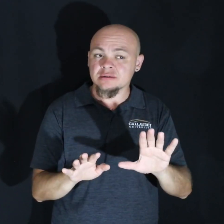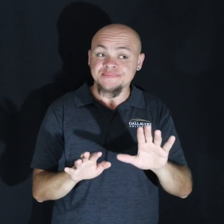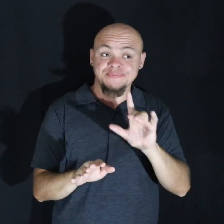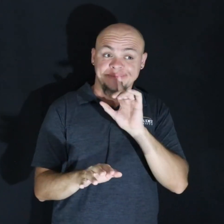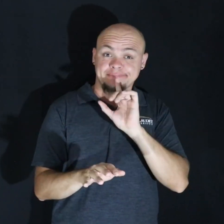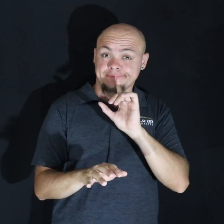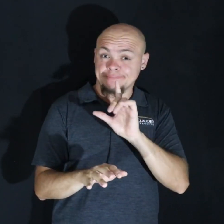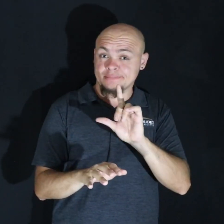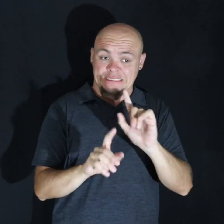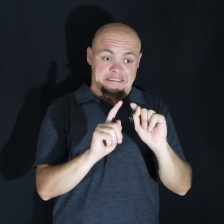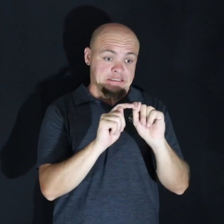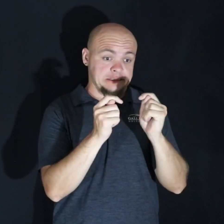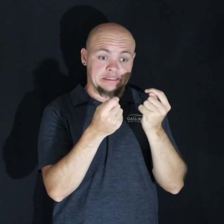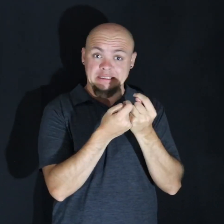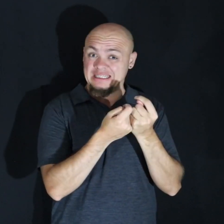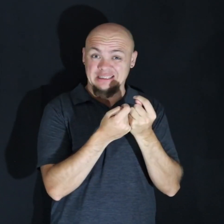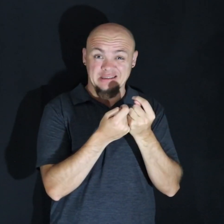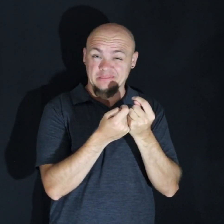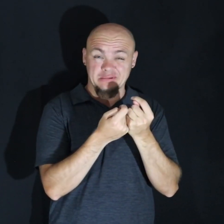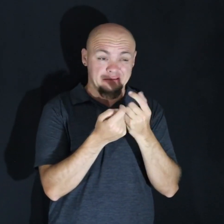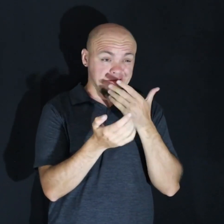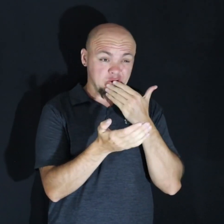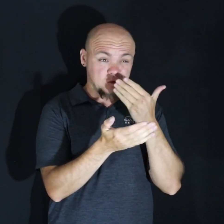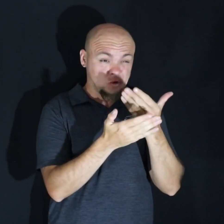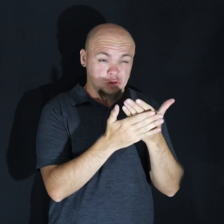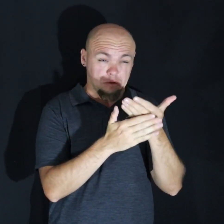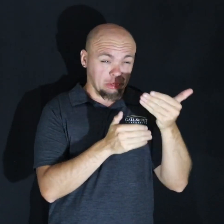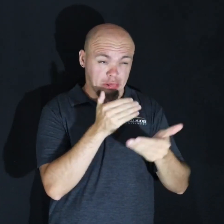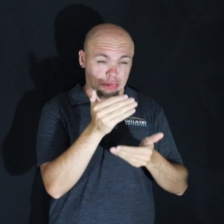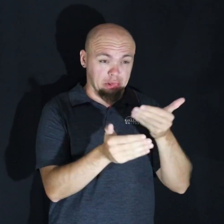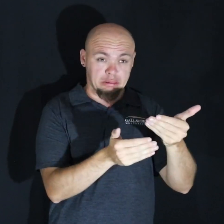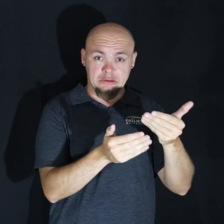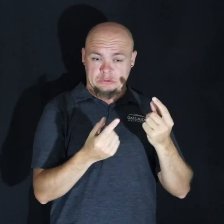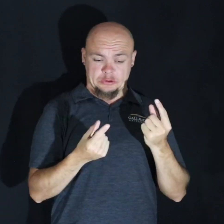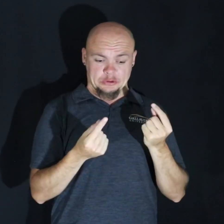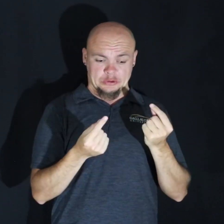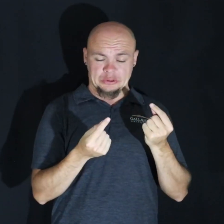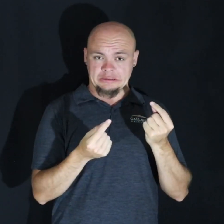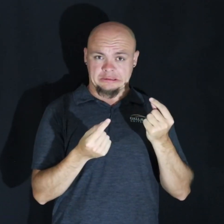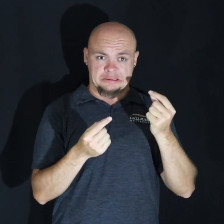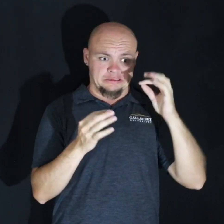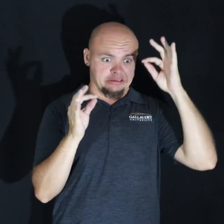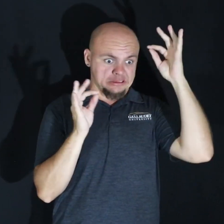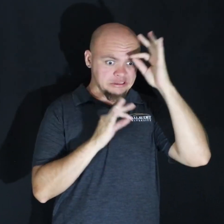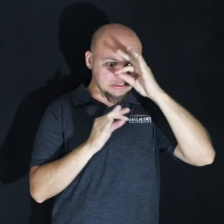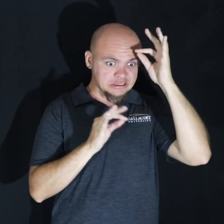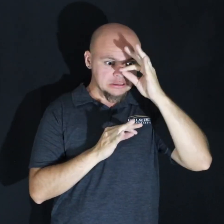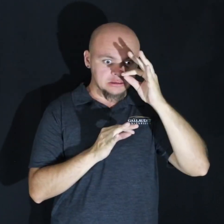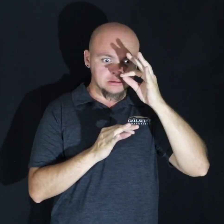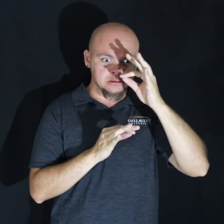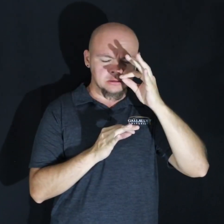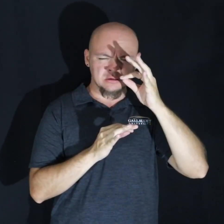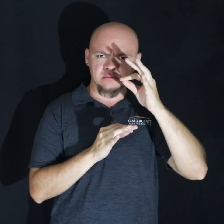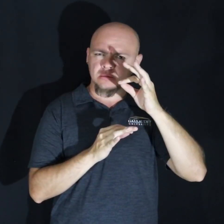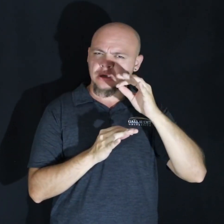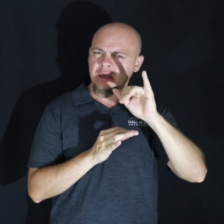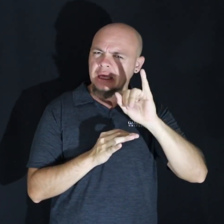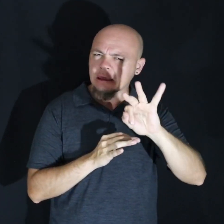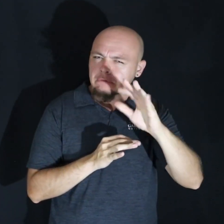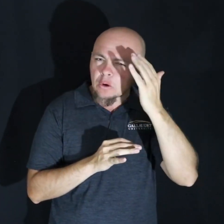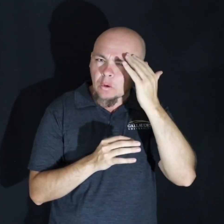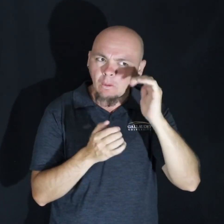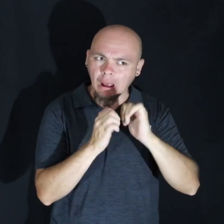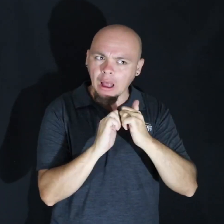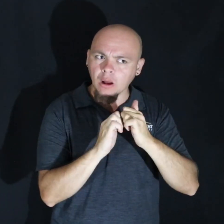when our teams aren't performing the way they should, we don't know what to do. But what if we did? What if we